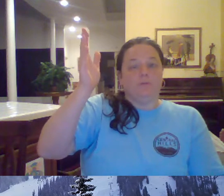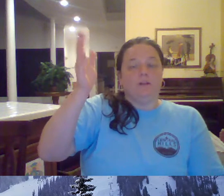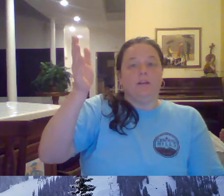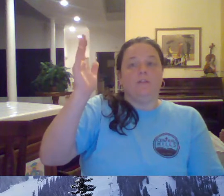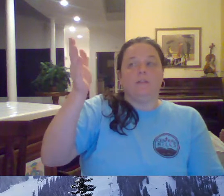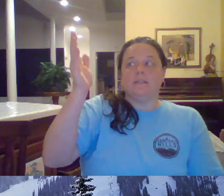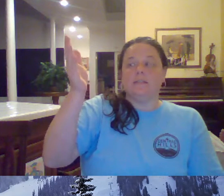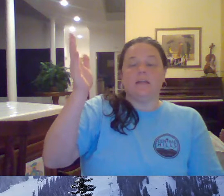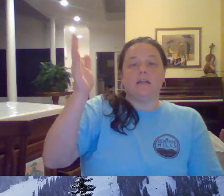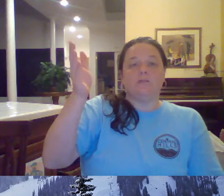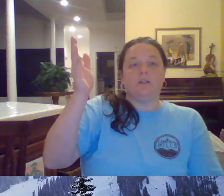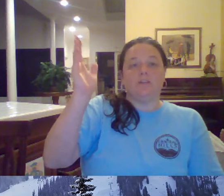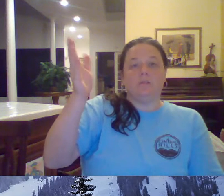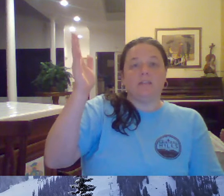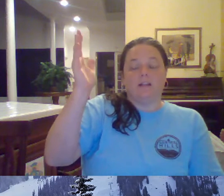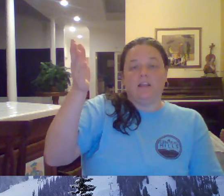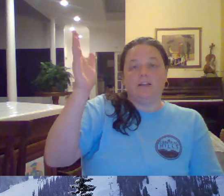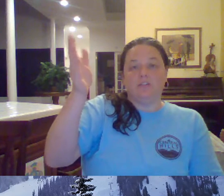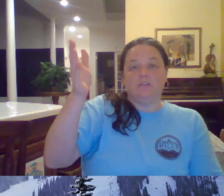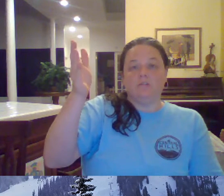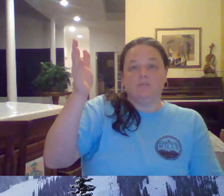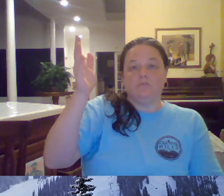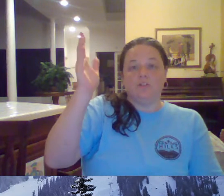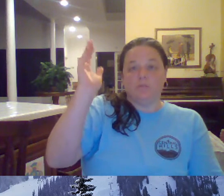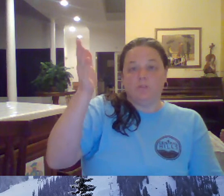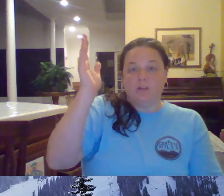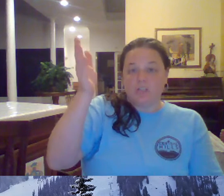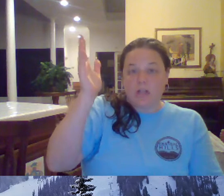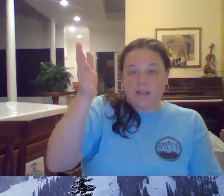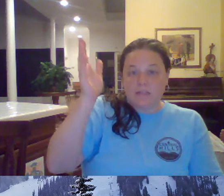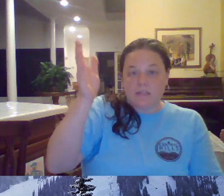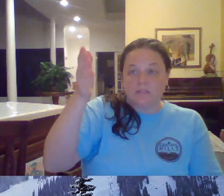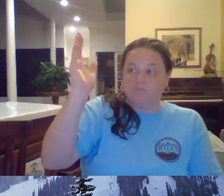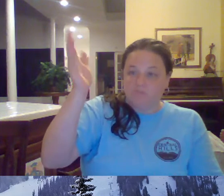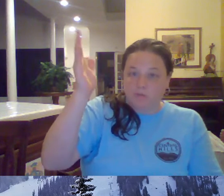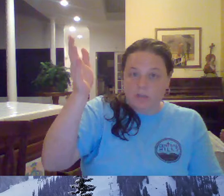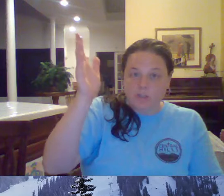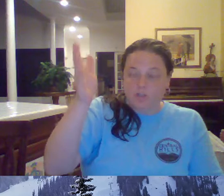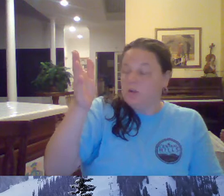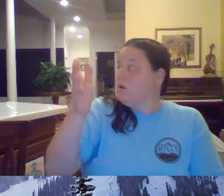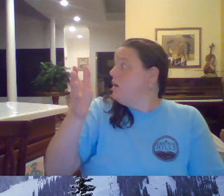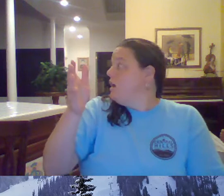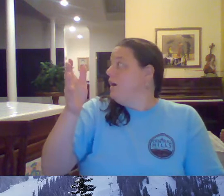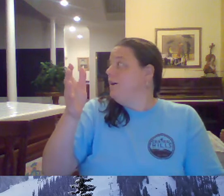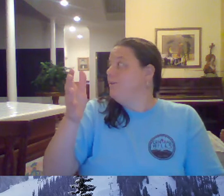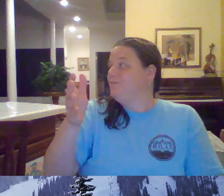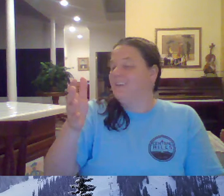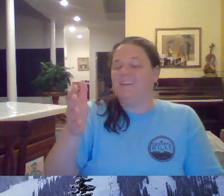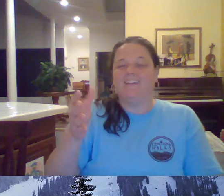Speech. This is the kind of speech that means like a lecture, which is what speech class is. Speech.